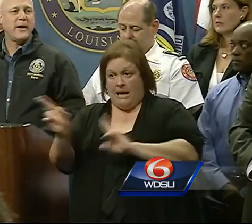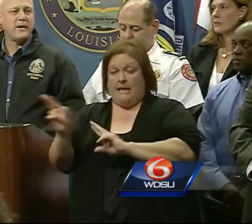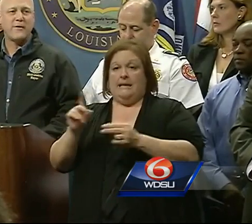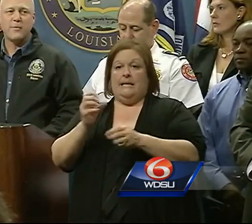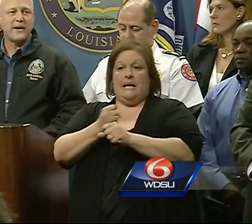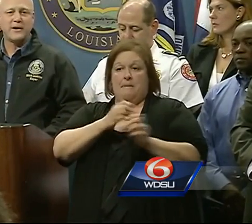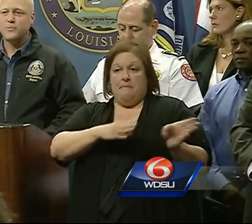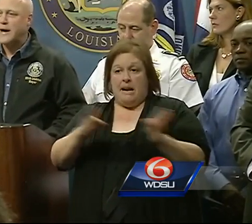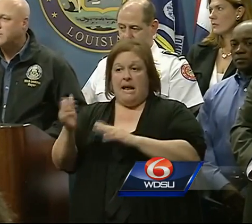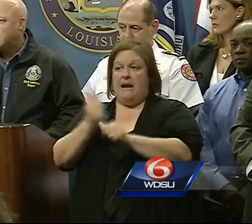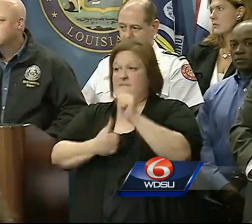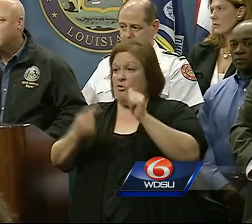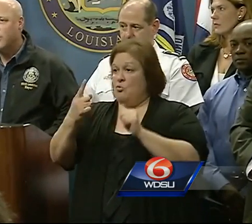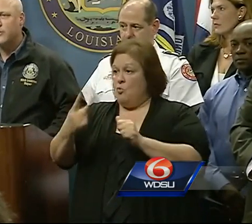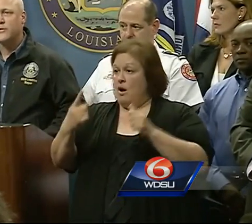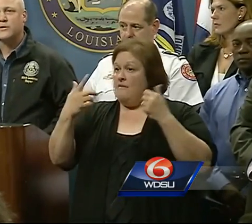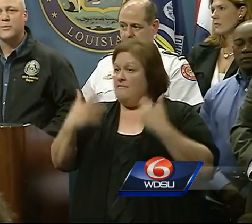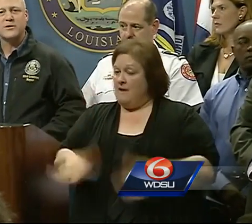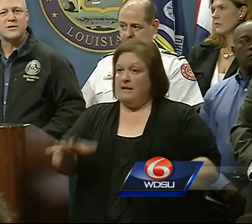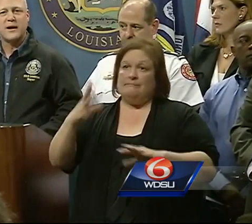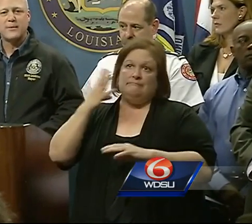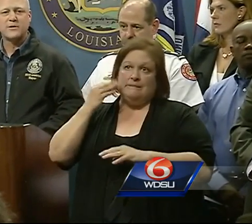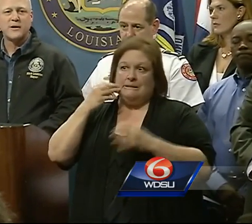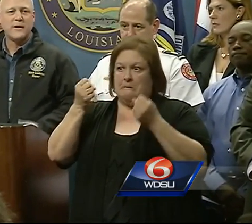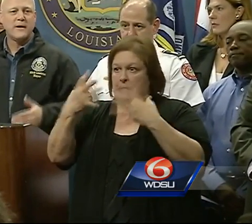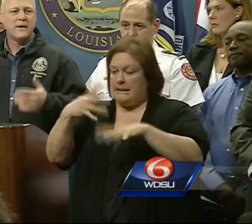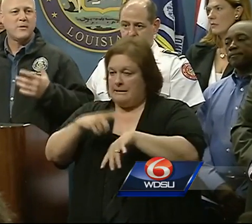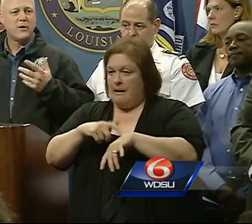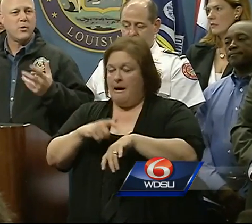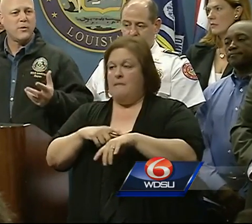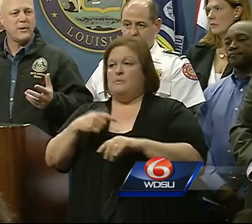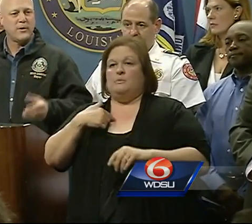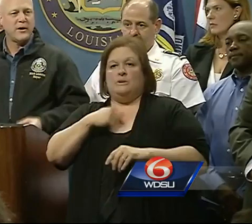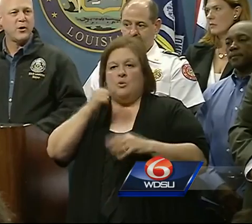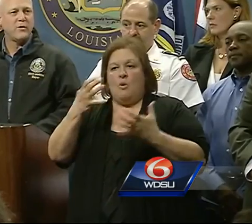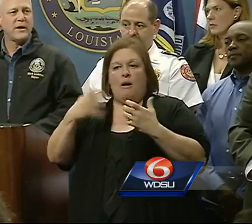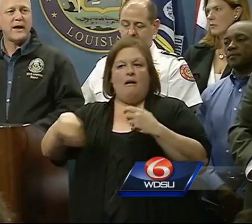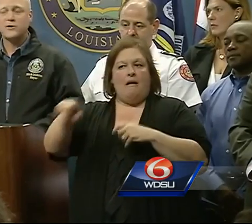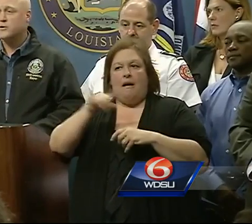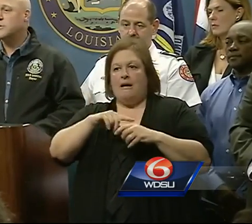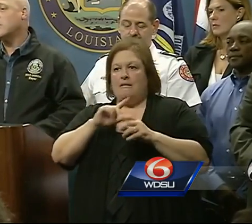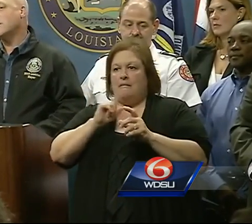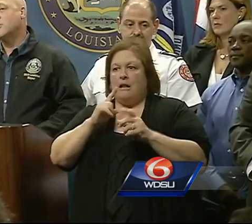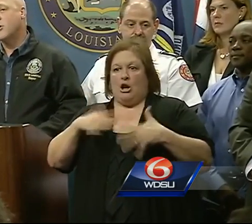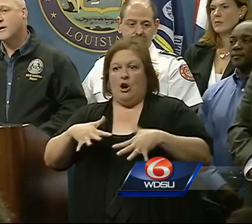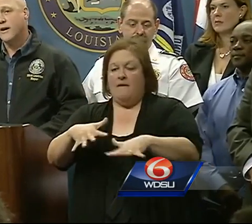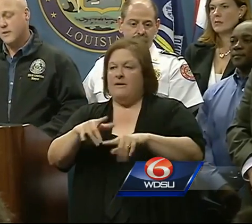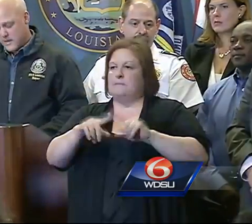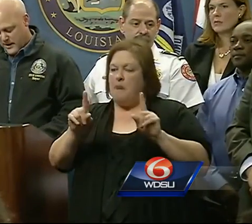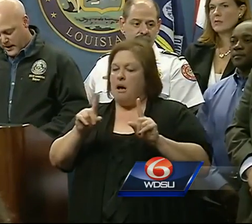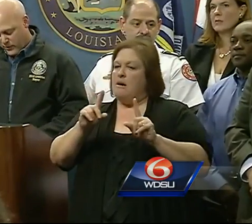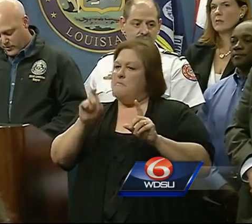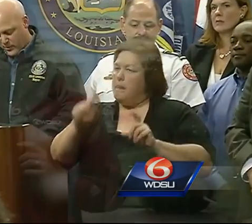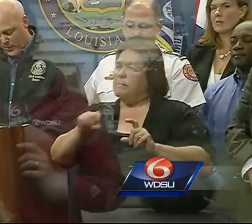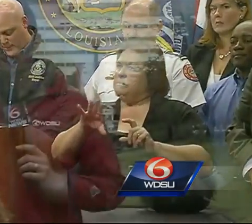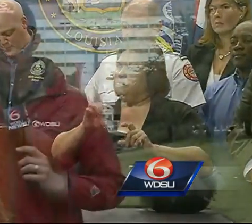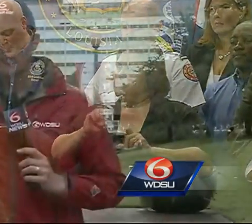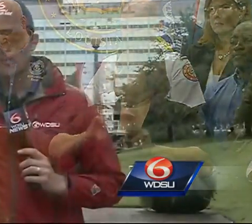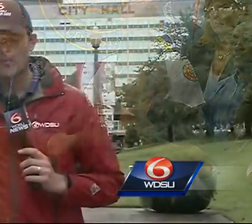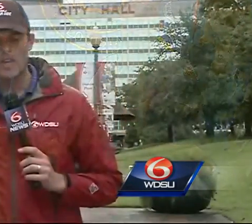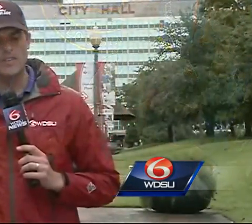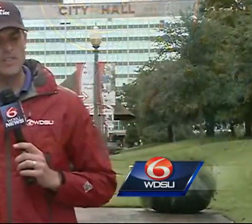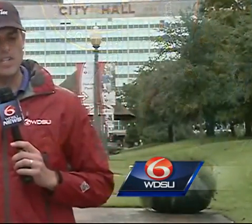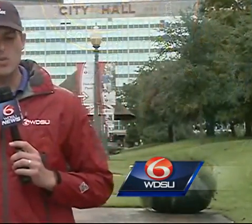get a plan. Everybody has battle tested. We've been through this a bunch of times. We don't want people to get overly anxious, but don't let your guard down either and be